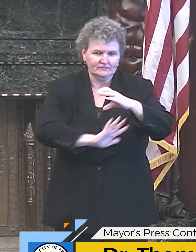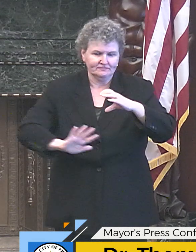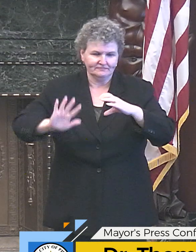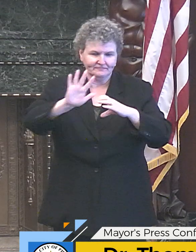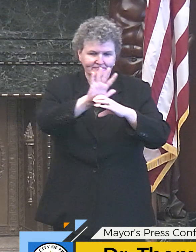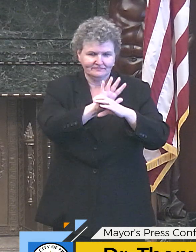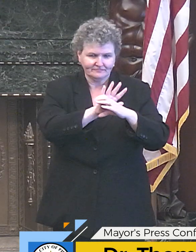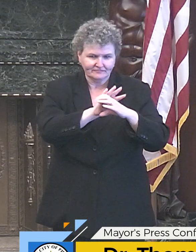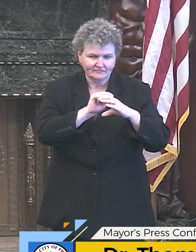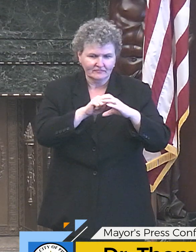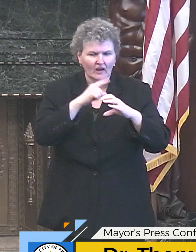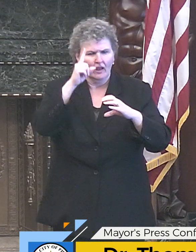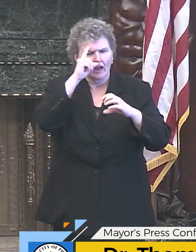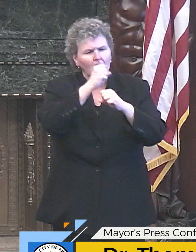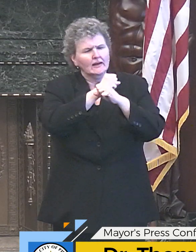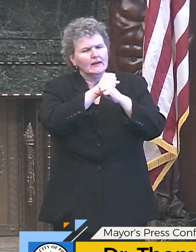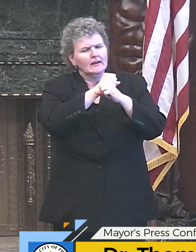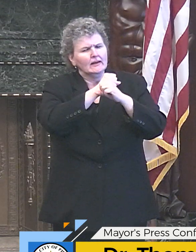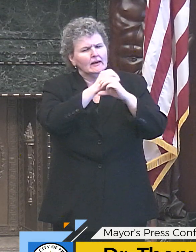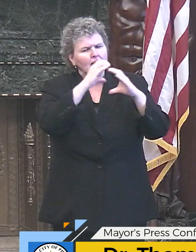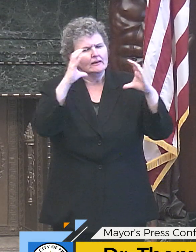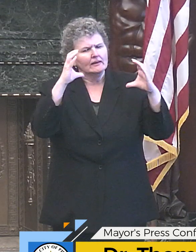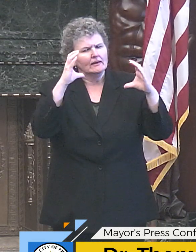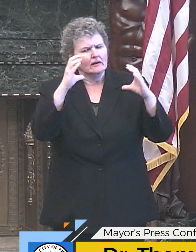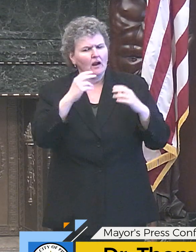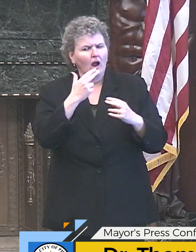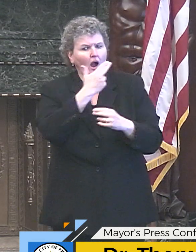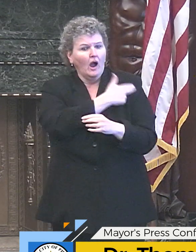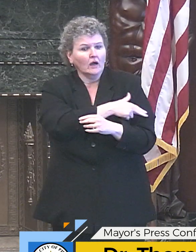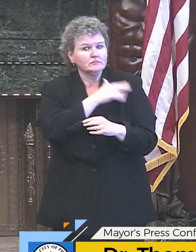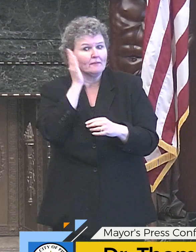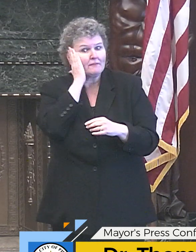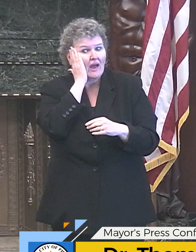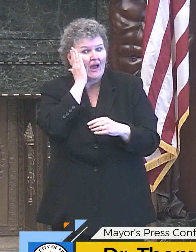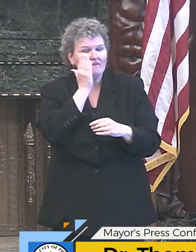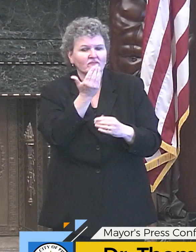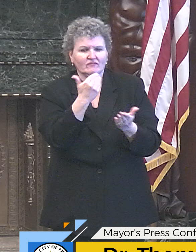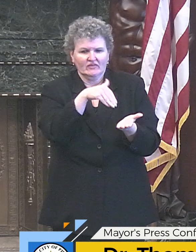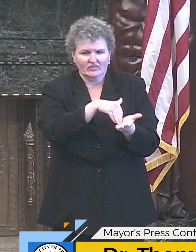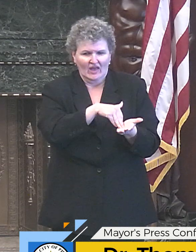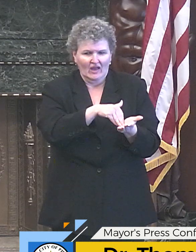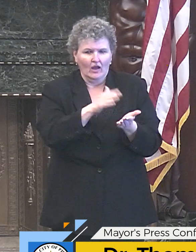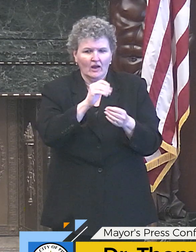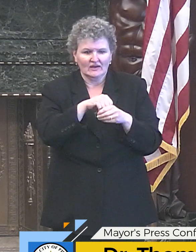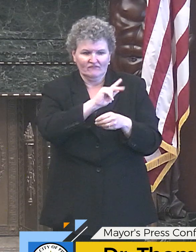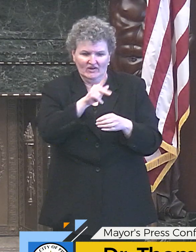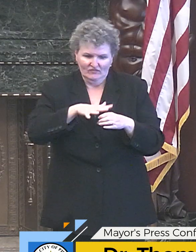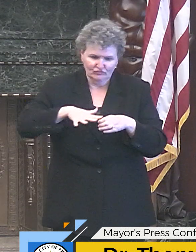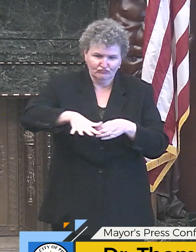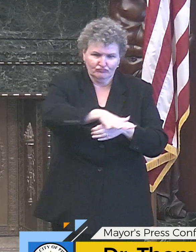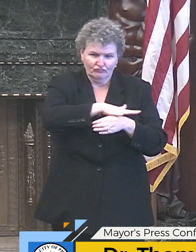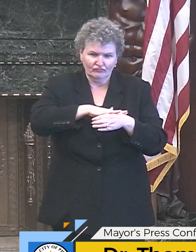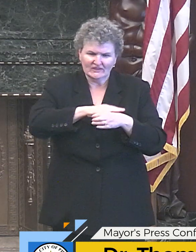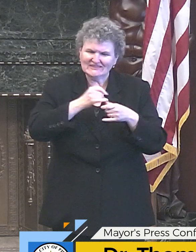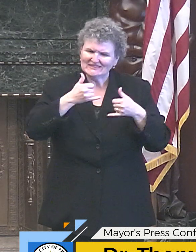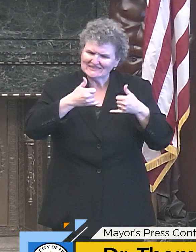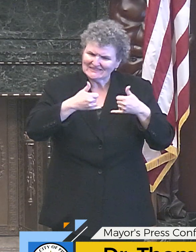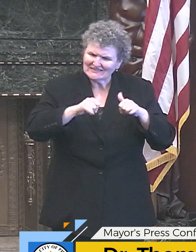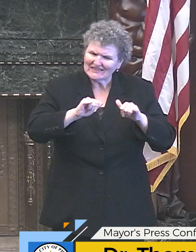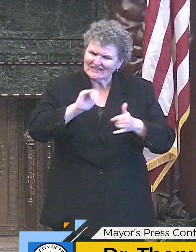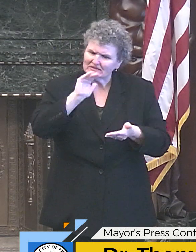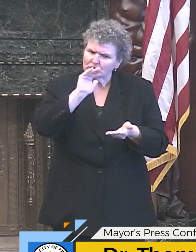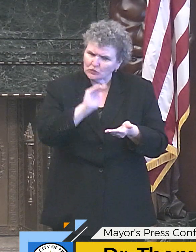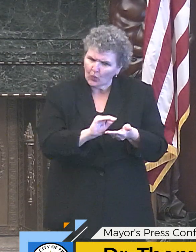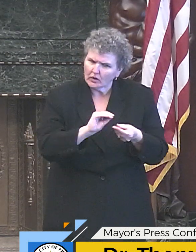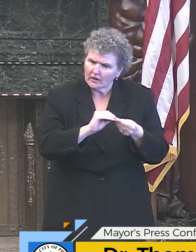that in perspective, there are about 12,000 hospital beds across the Philadelphia region, so this still represents a very small fraction of the total hospital